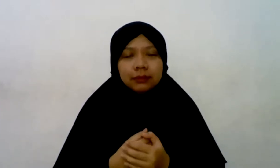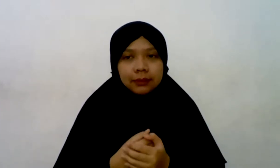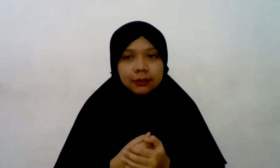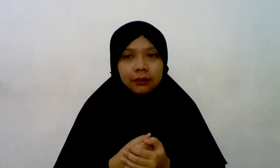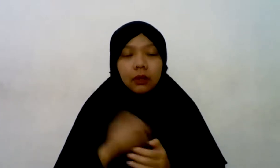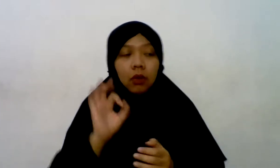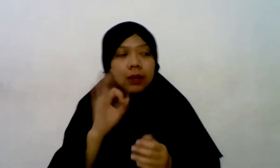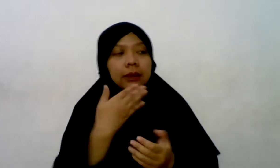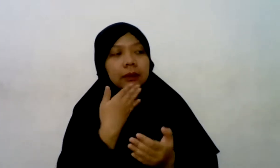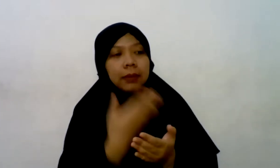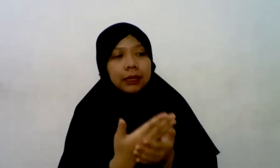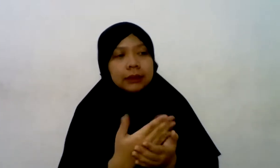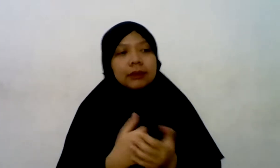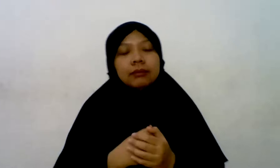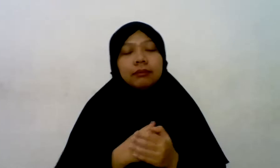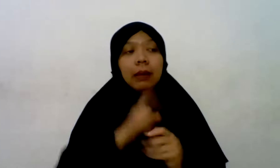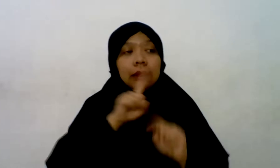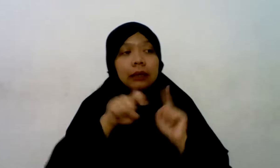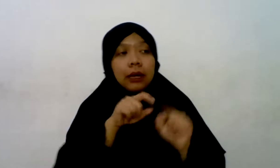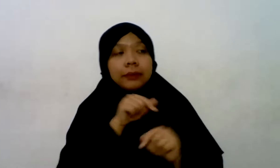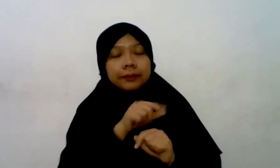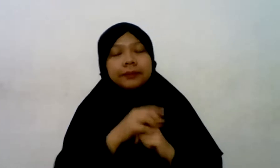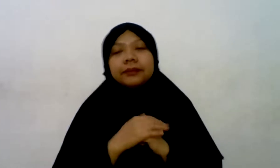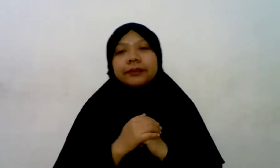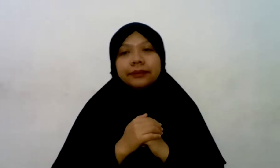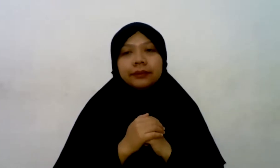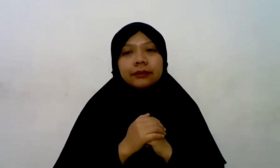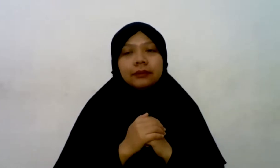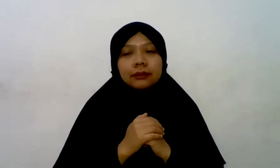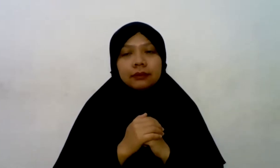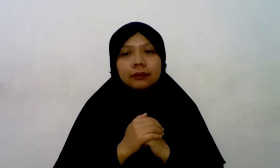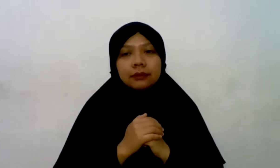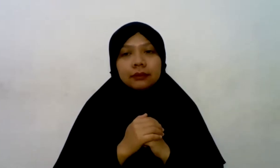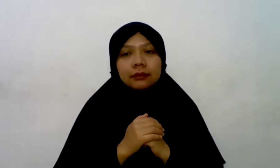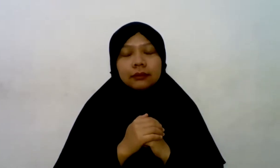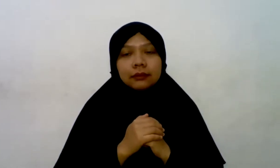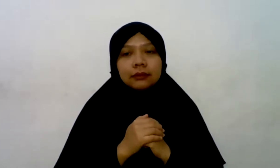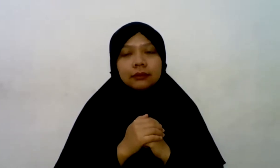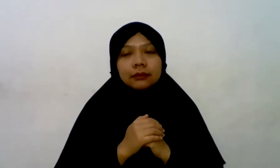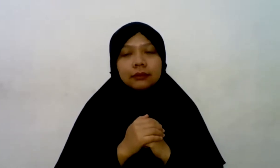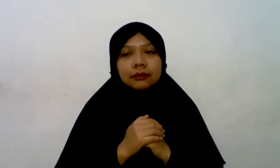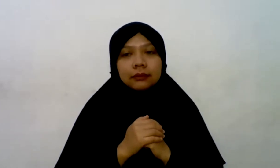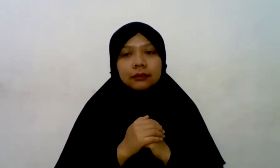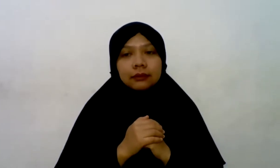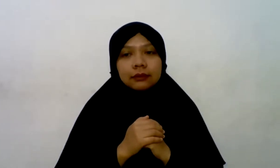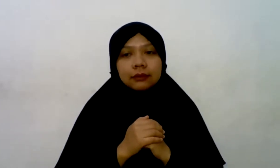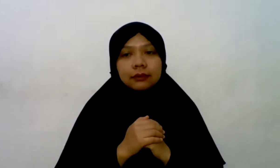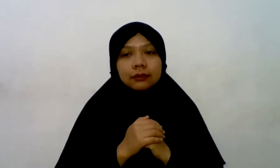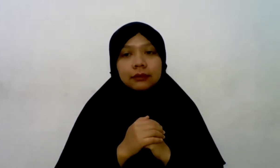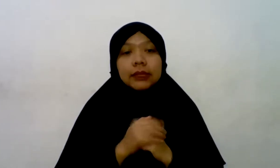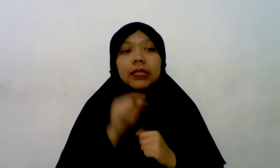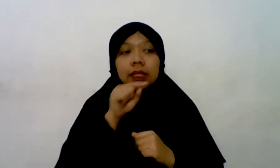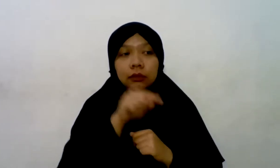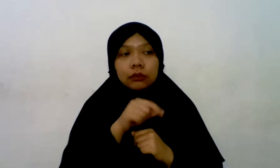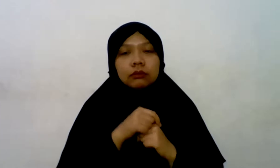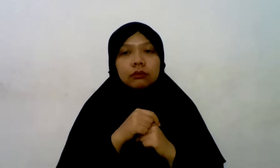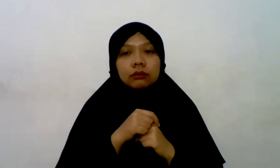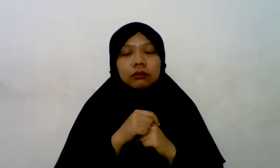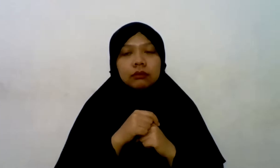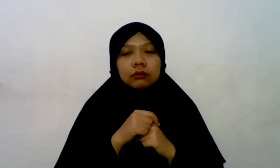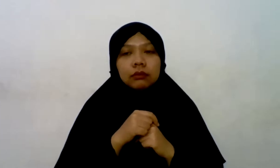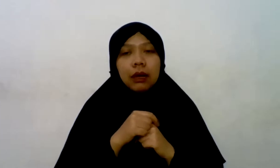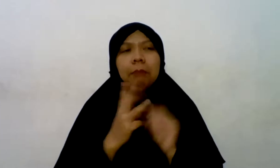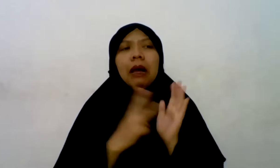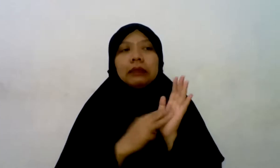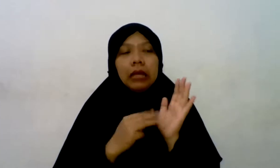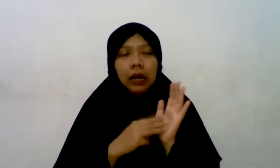Thanks, Sharyn, for the questions. That's actually one of the things that we've been trying